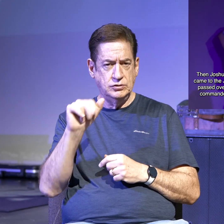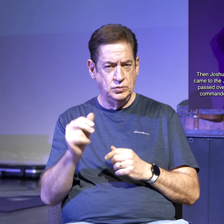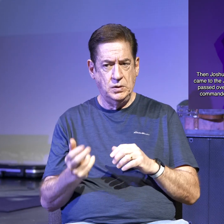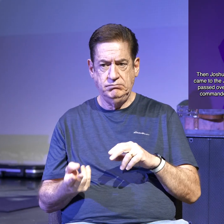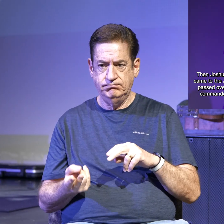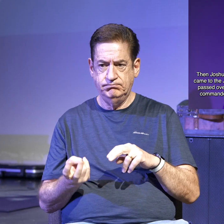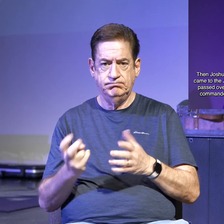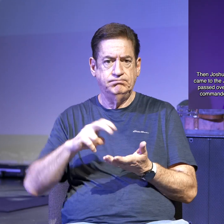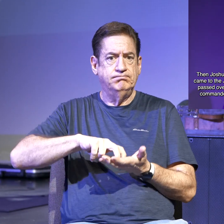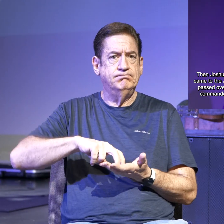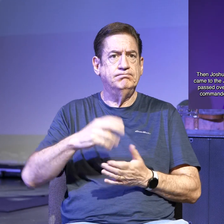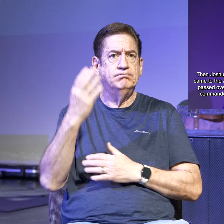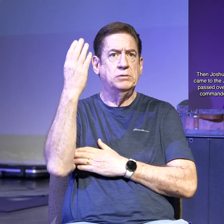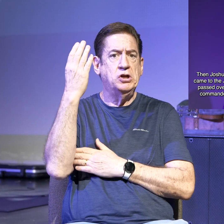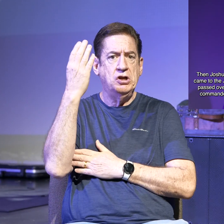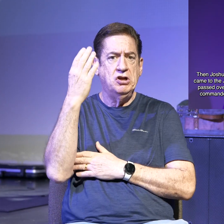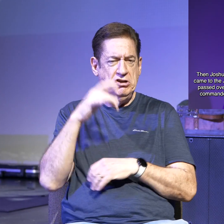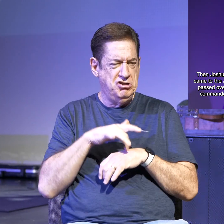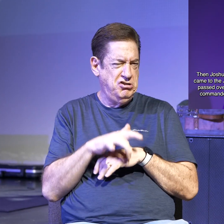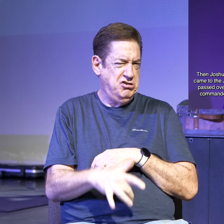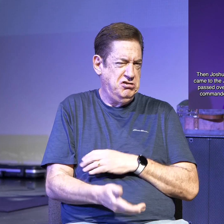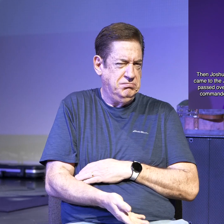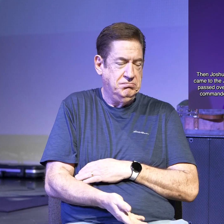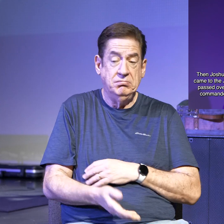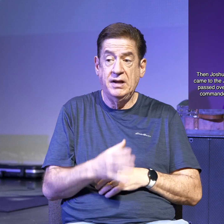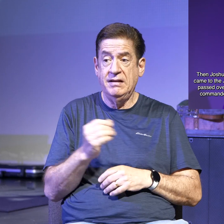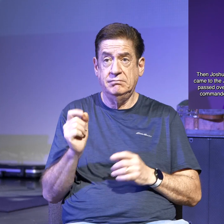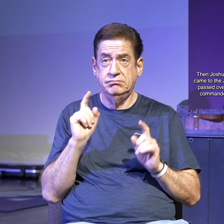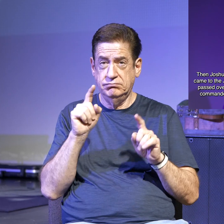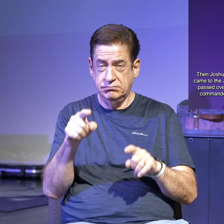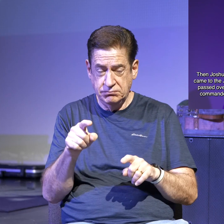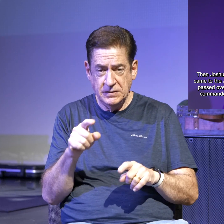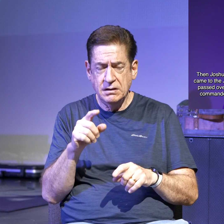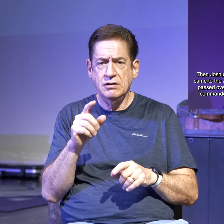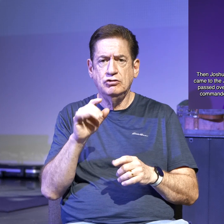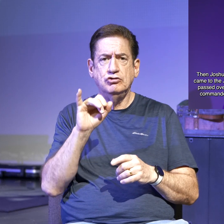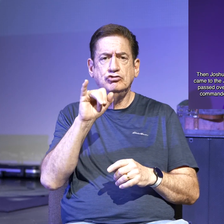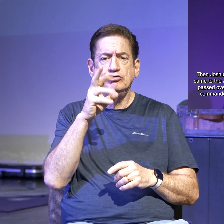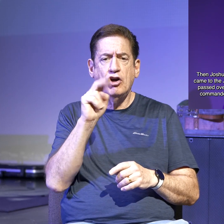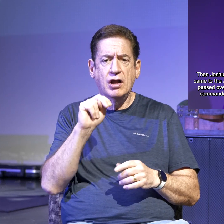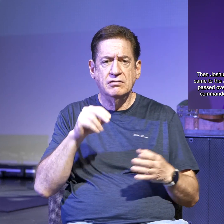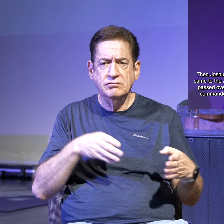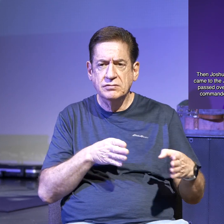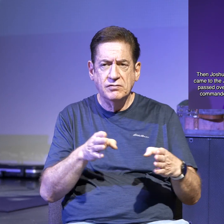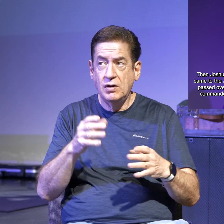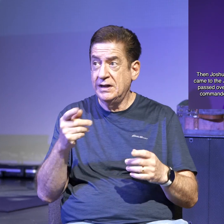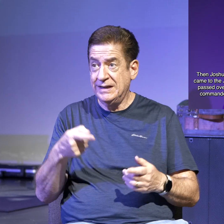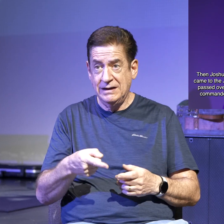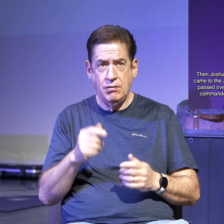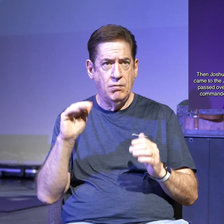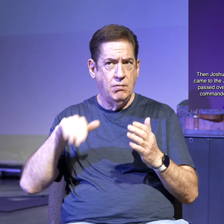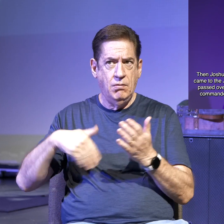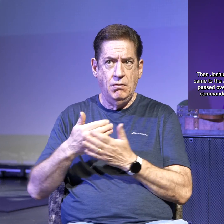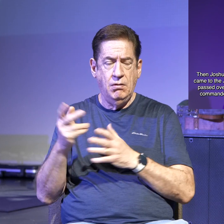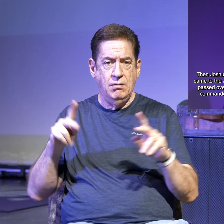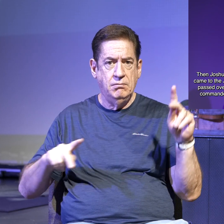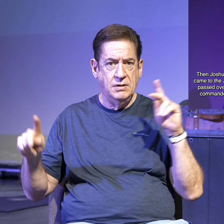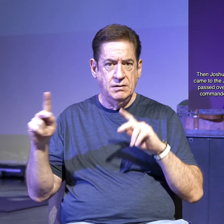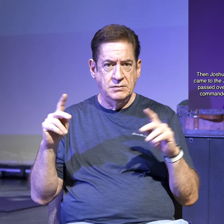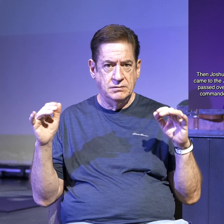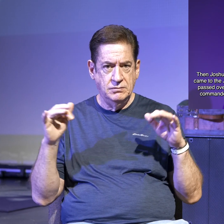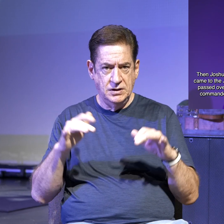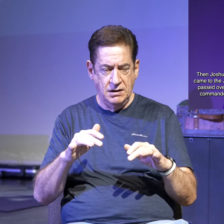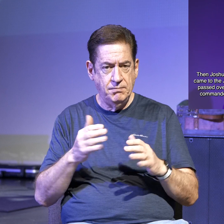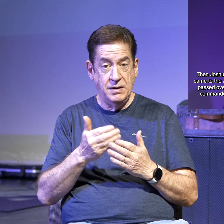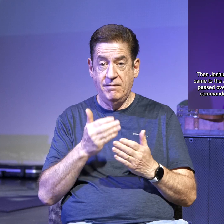in the morning, and they set out from Shittim. And they came to the Jordan, he and all the people of Israel, and lodged there before they